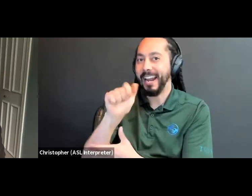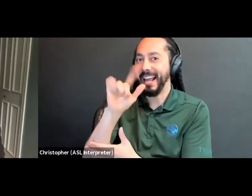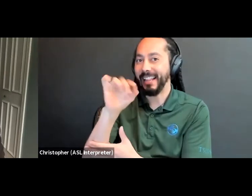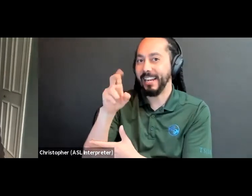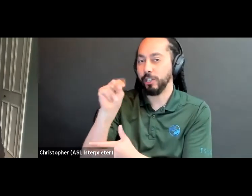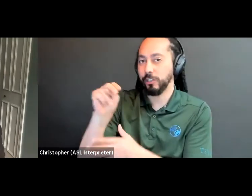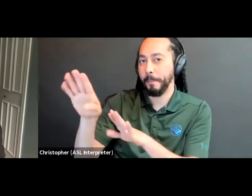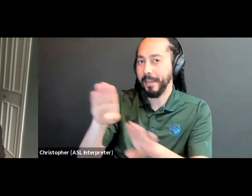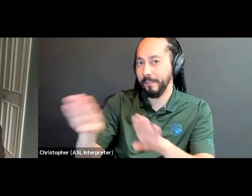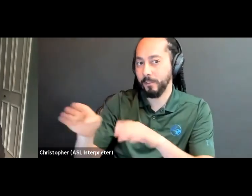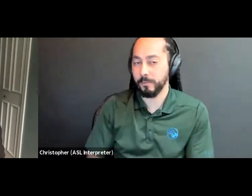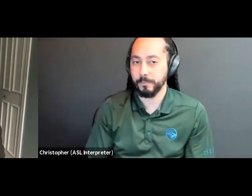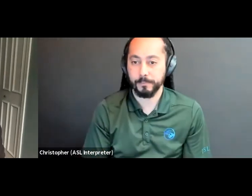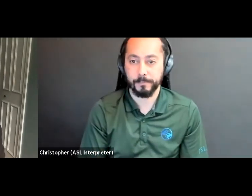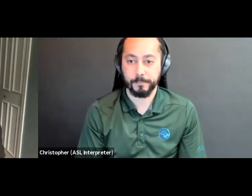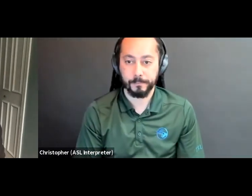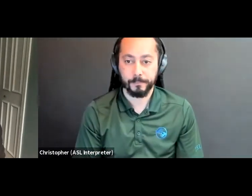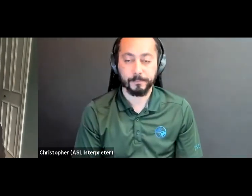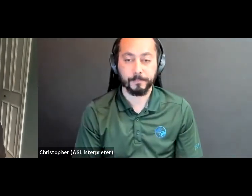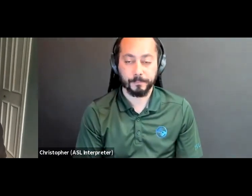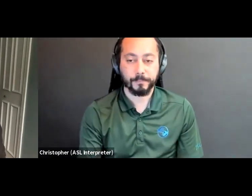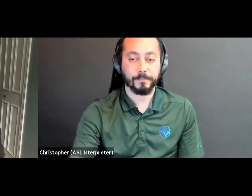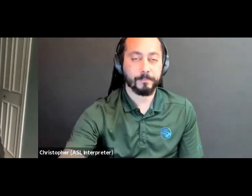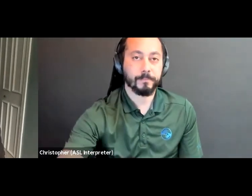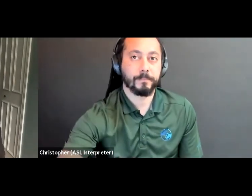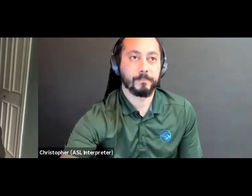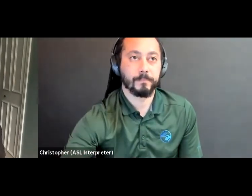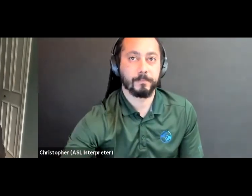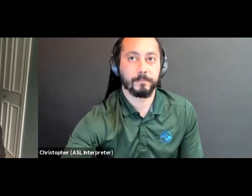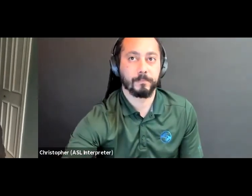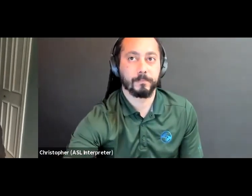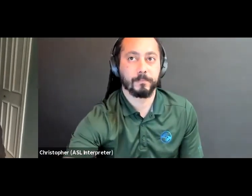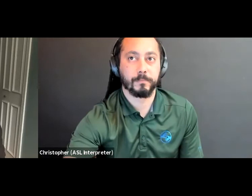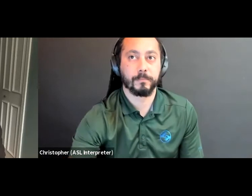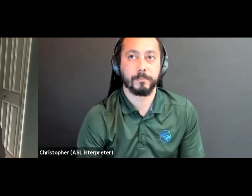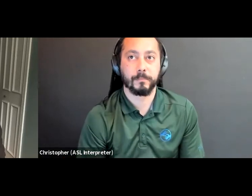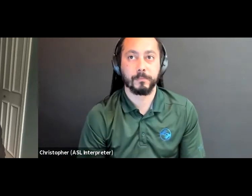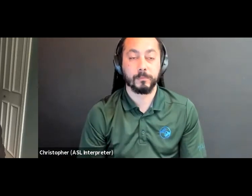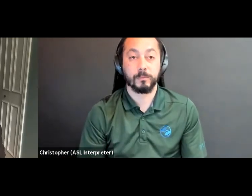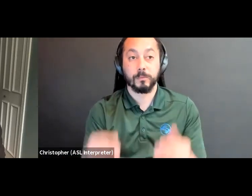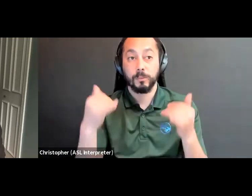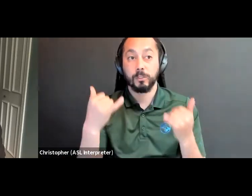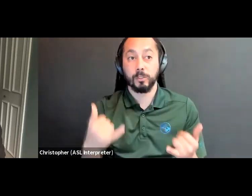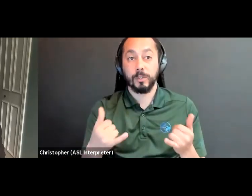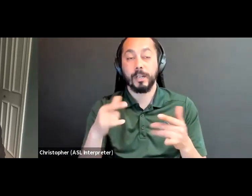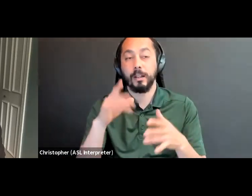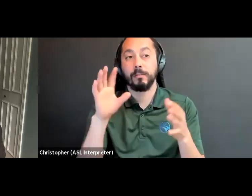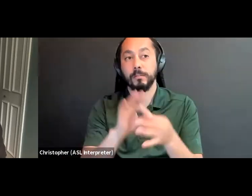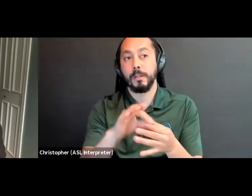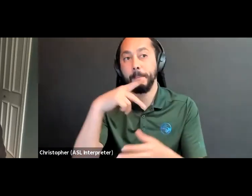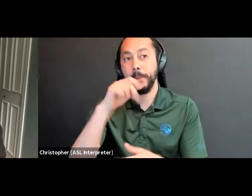Now I want to turn my attention to the link between parental alienation discourses and the